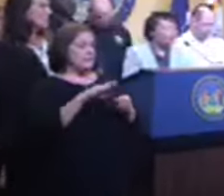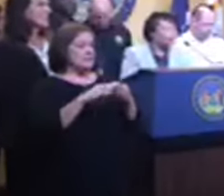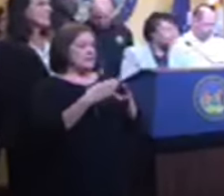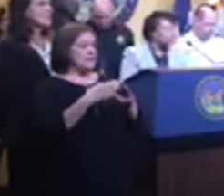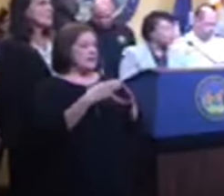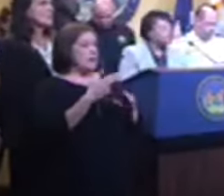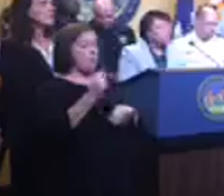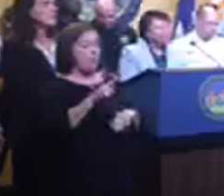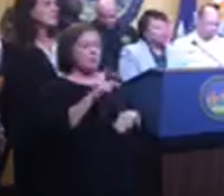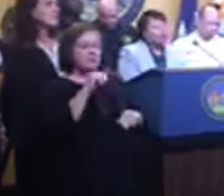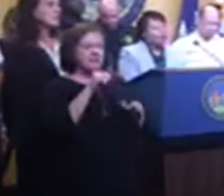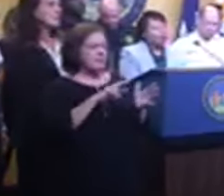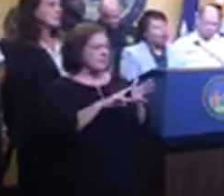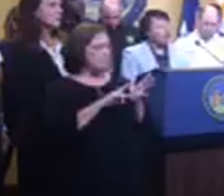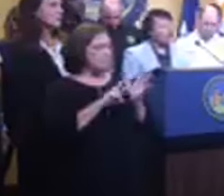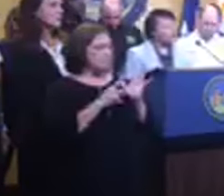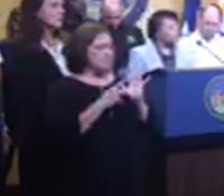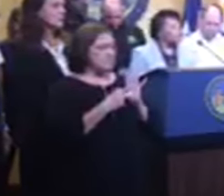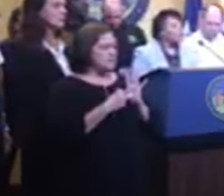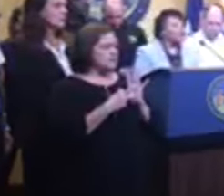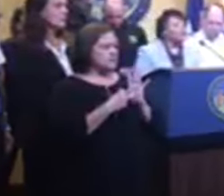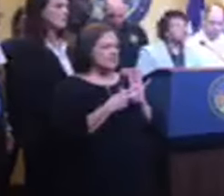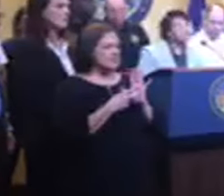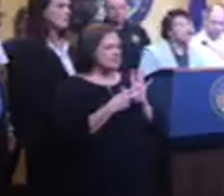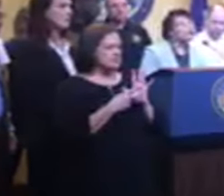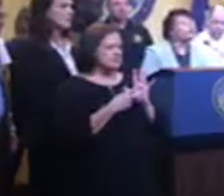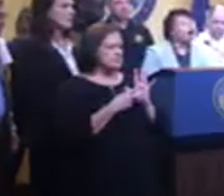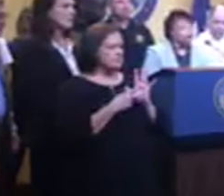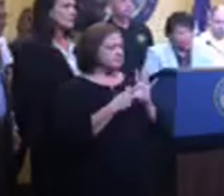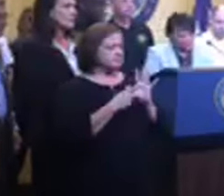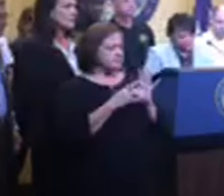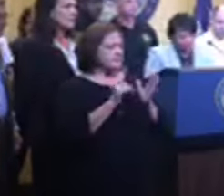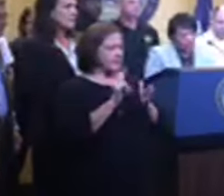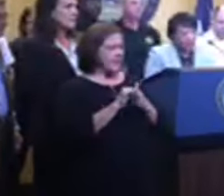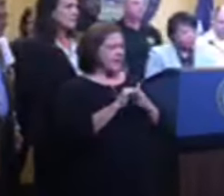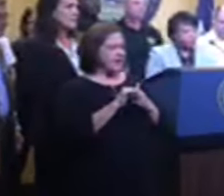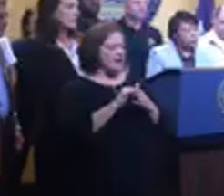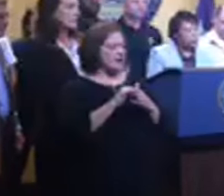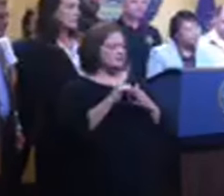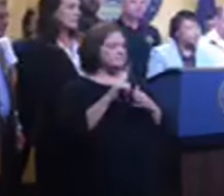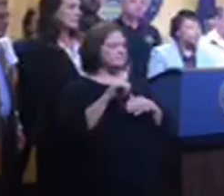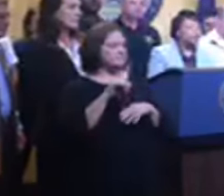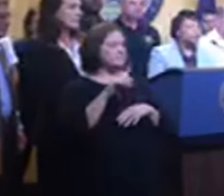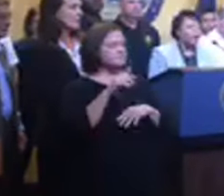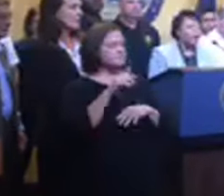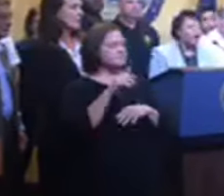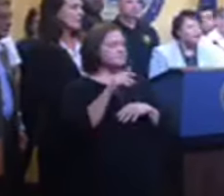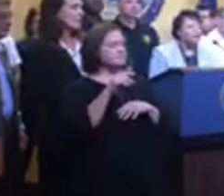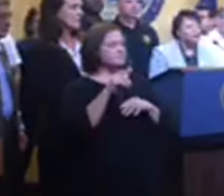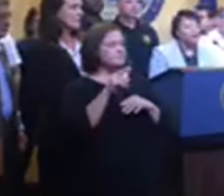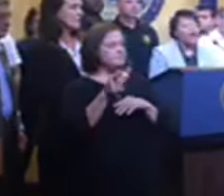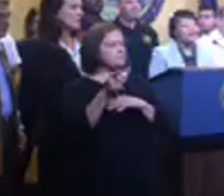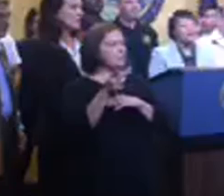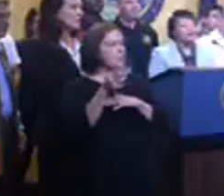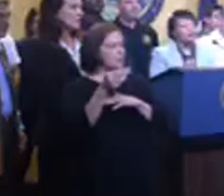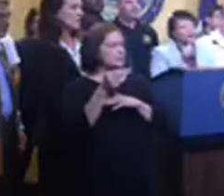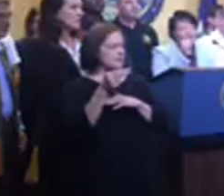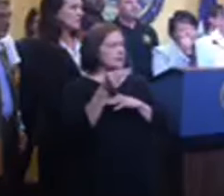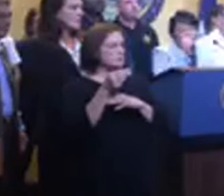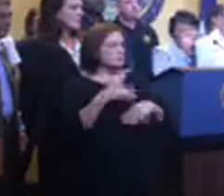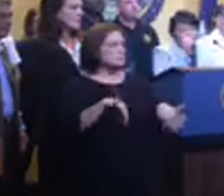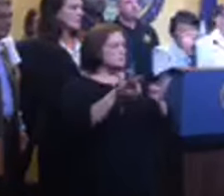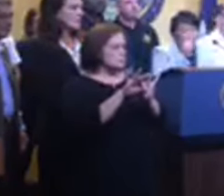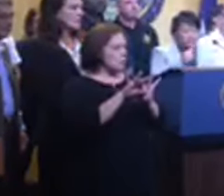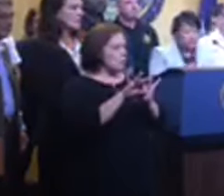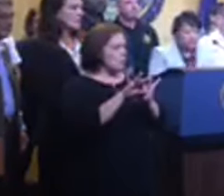not reflect our change of priority as it relates to the tragedy that we